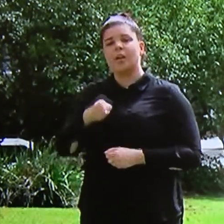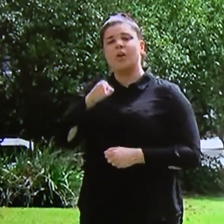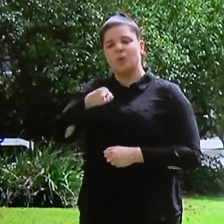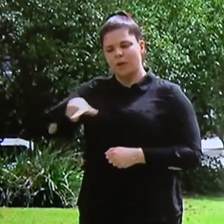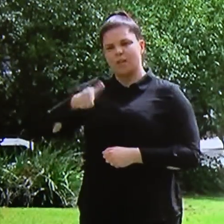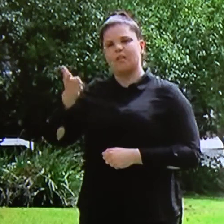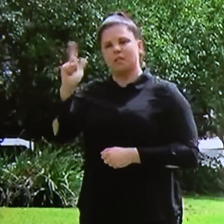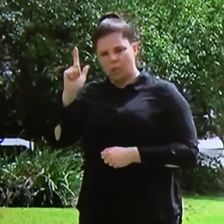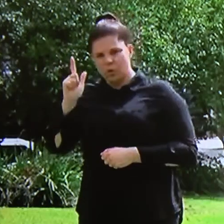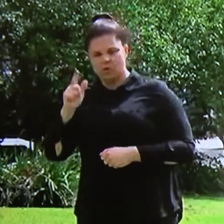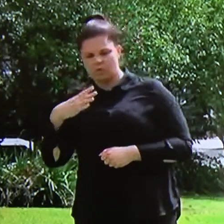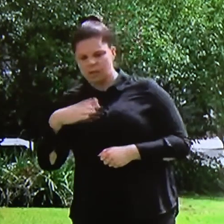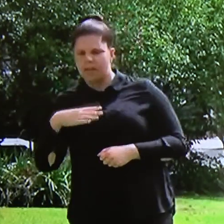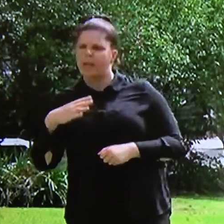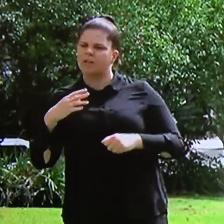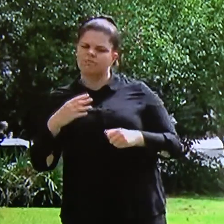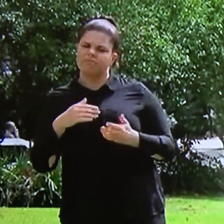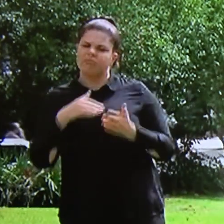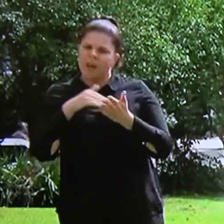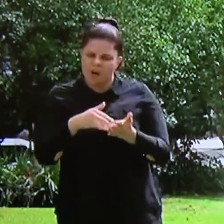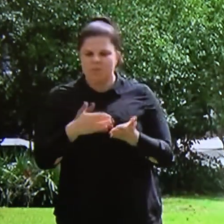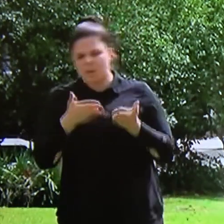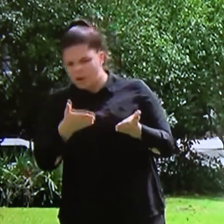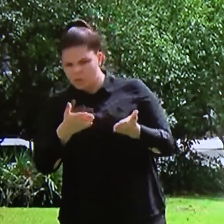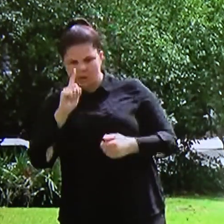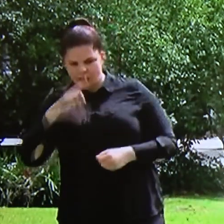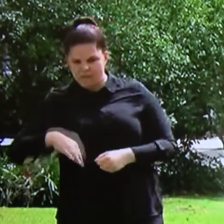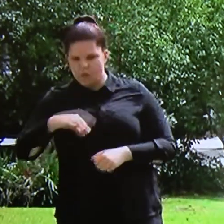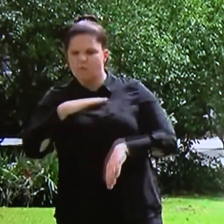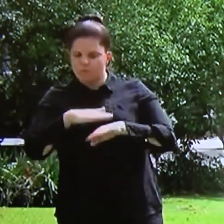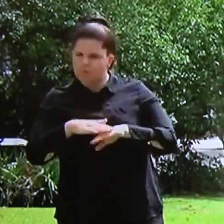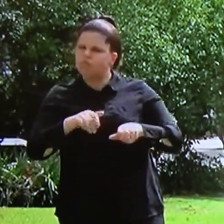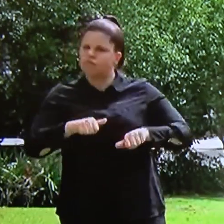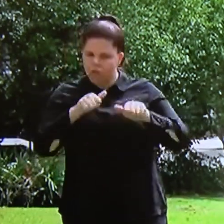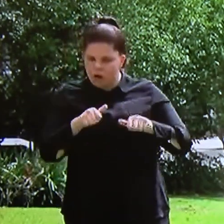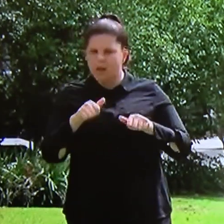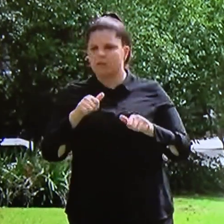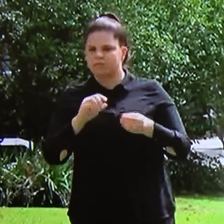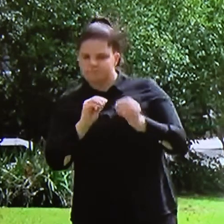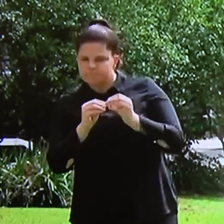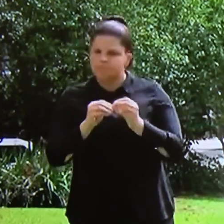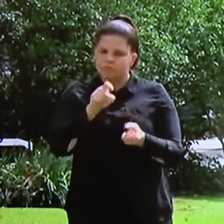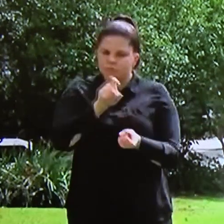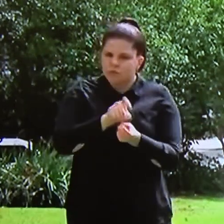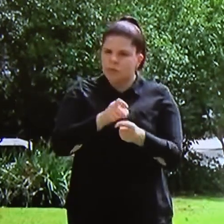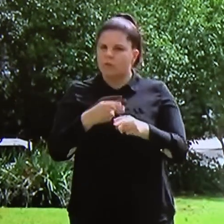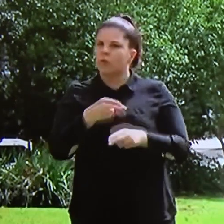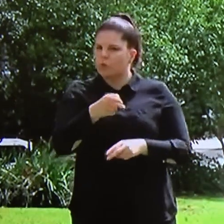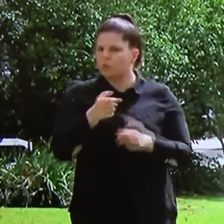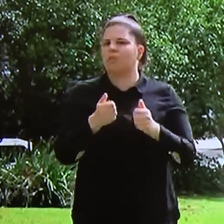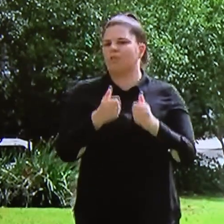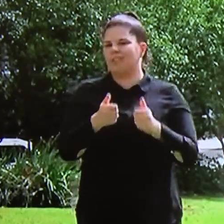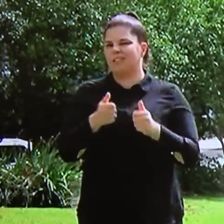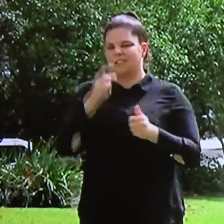their tenant, and the more that a tenant works with their landlord, the better off that both will be as we move through this